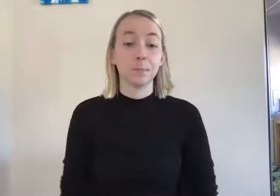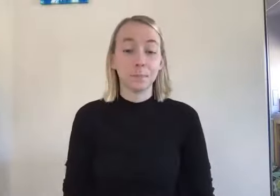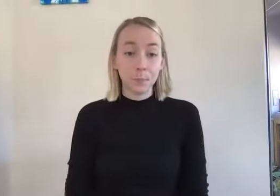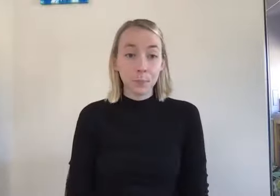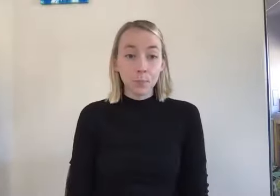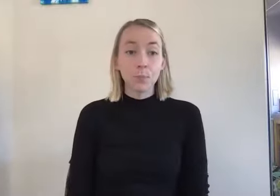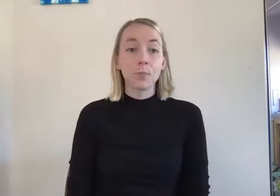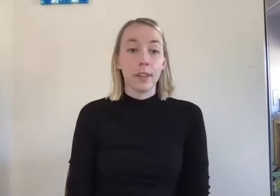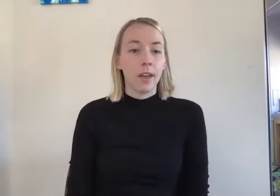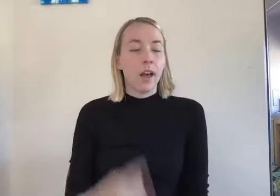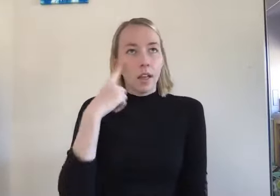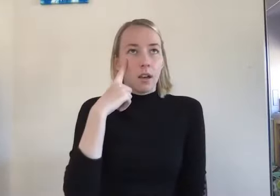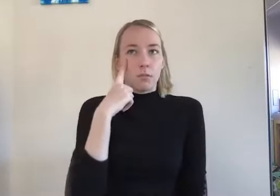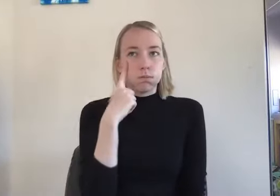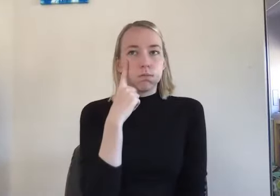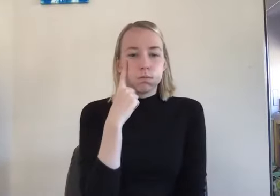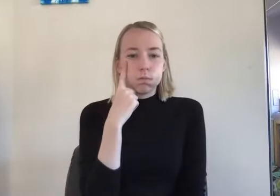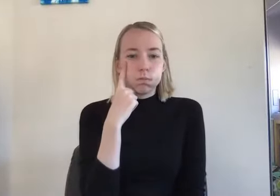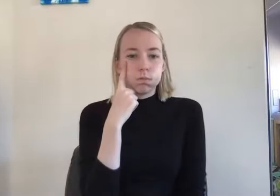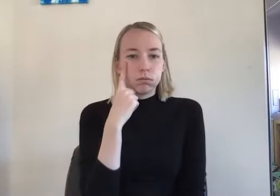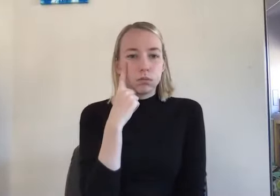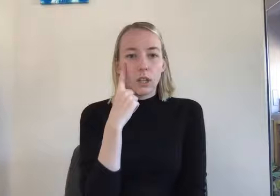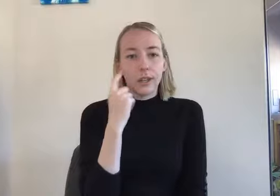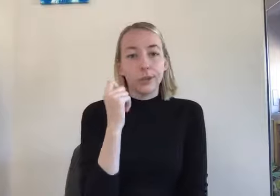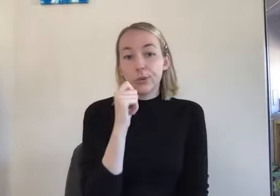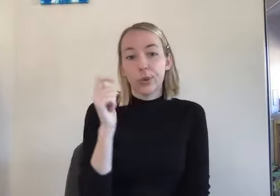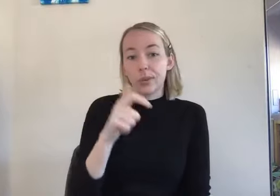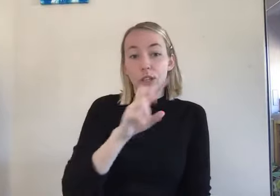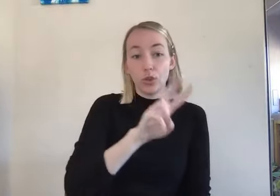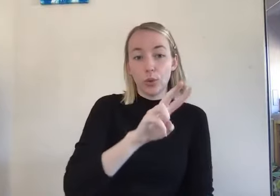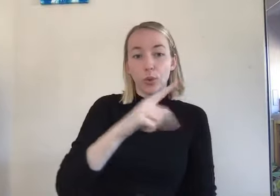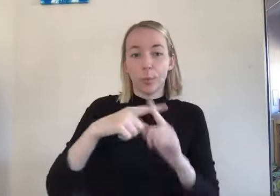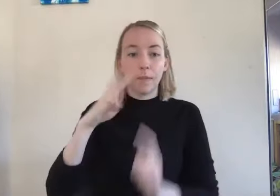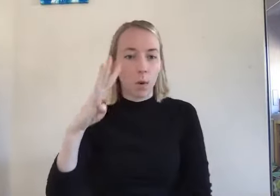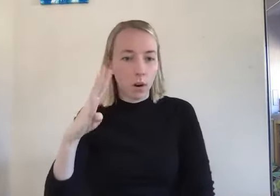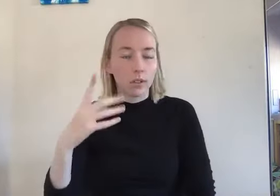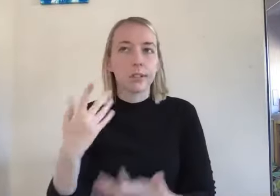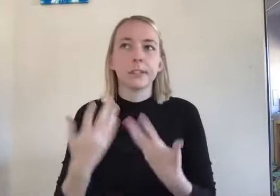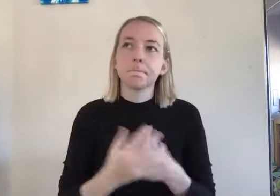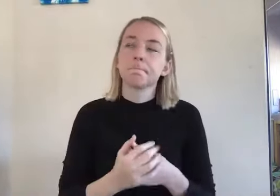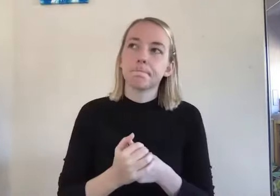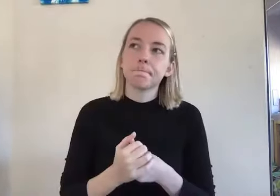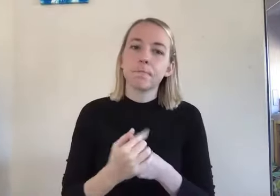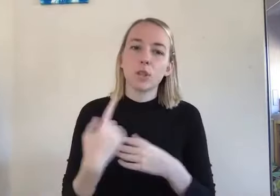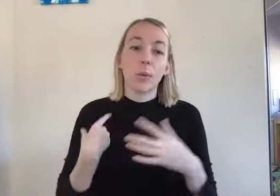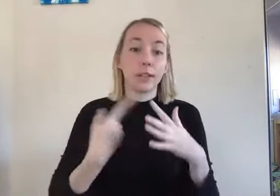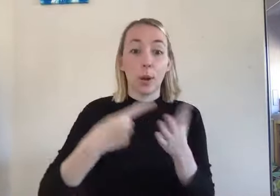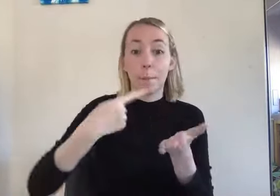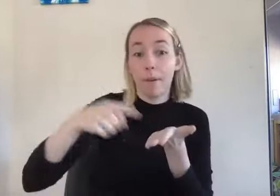Service Office. And I thought, well, you don't have to hit me with a 2x4. I mean, that's where this ought to go, obviously. And so I